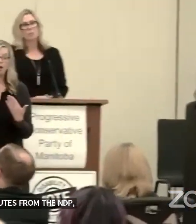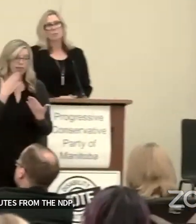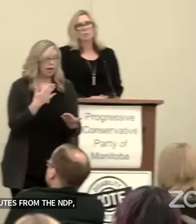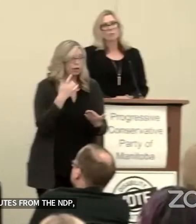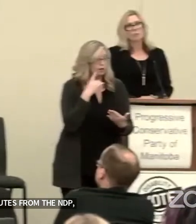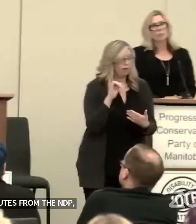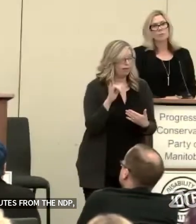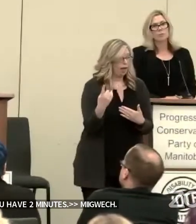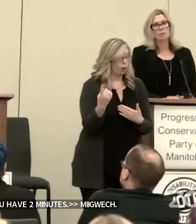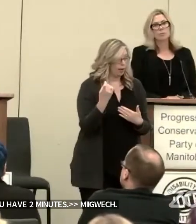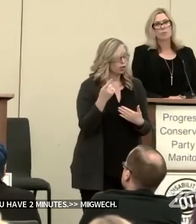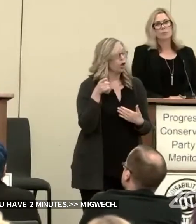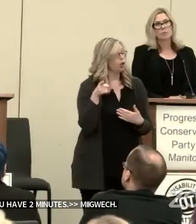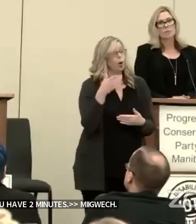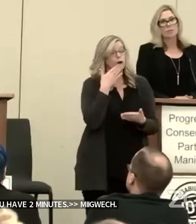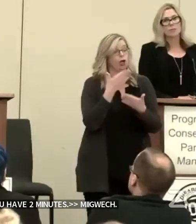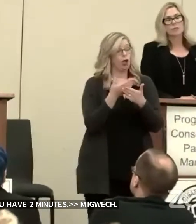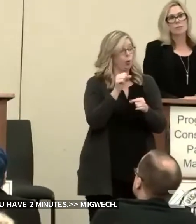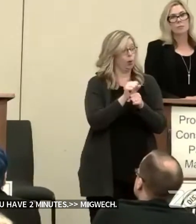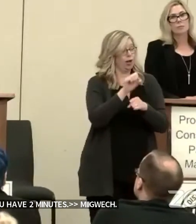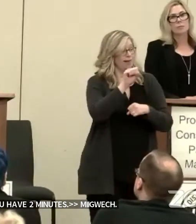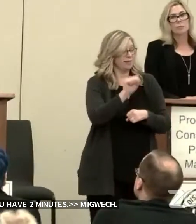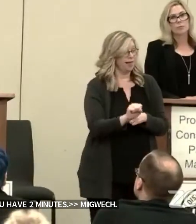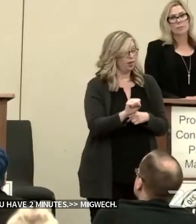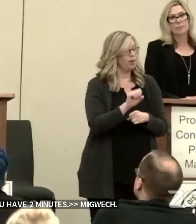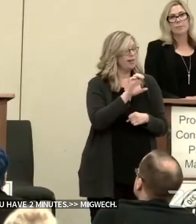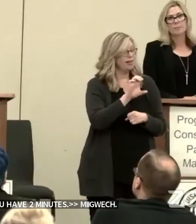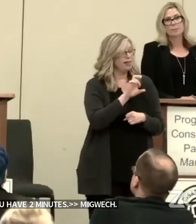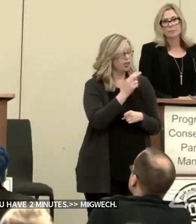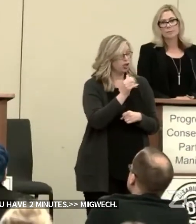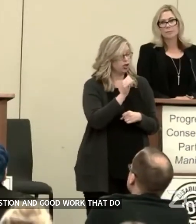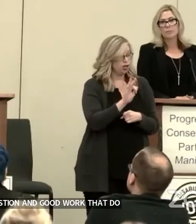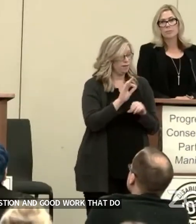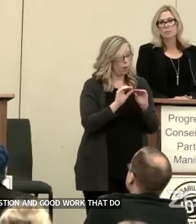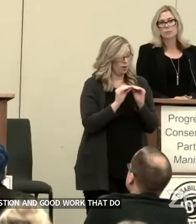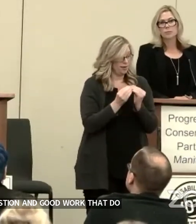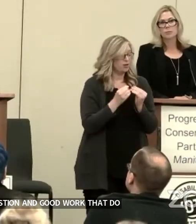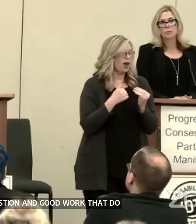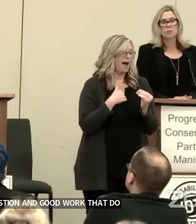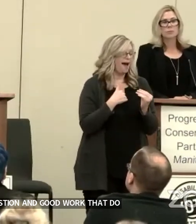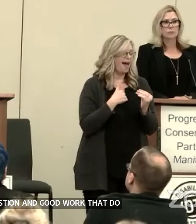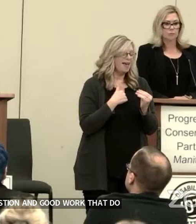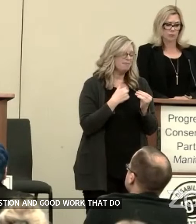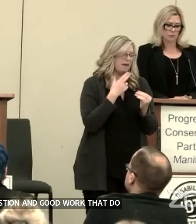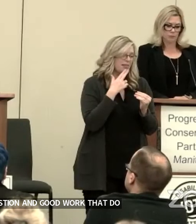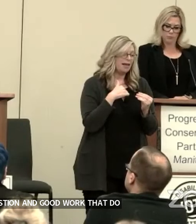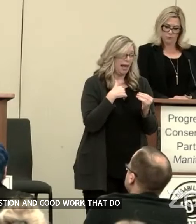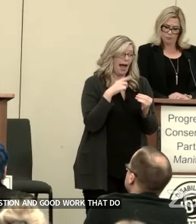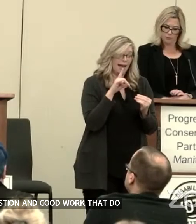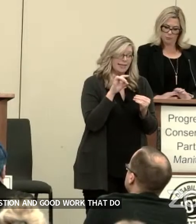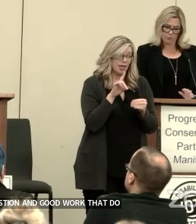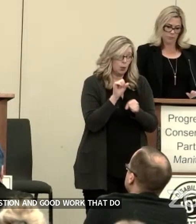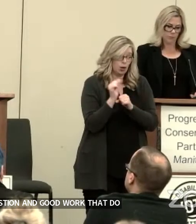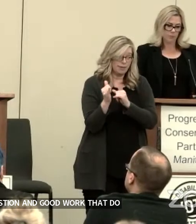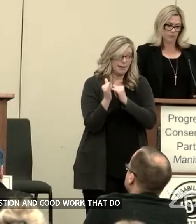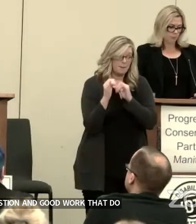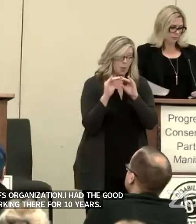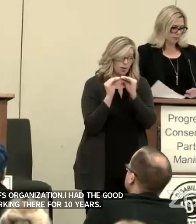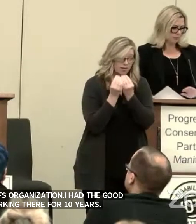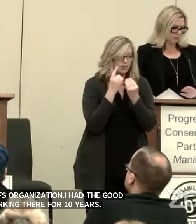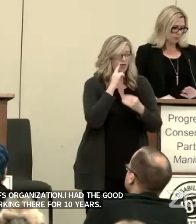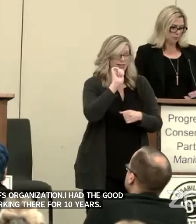you do at Southern Chiefs Organization. I had the very good pleasure of working there for 10 years. So I know that it's a very good